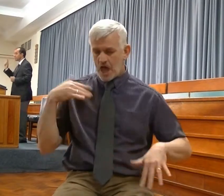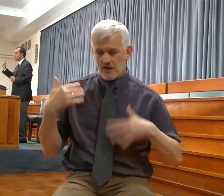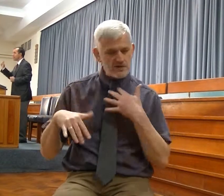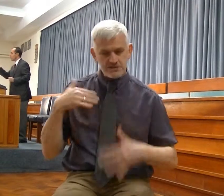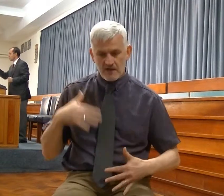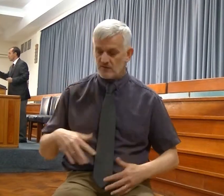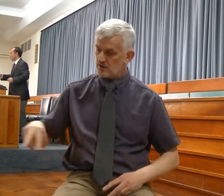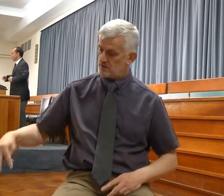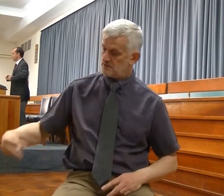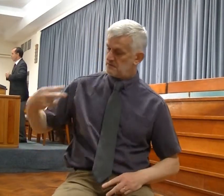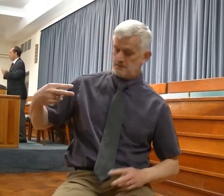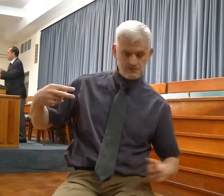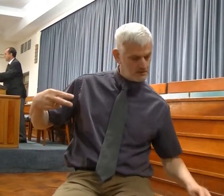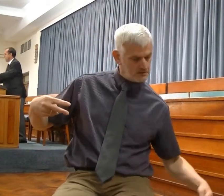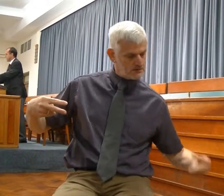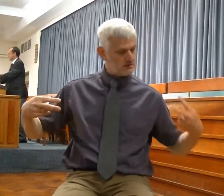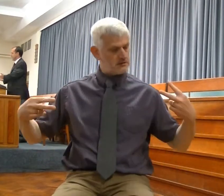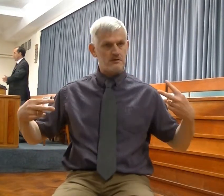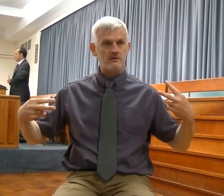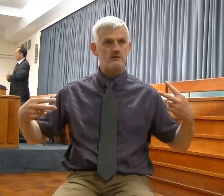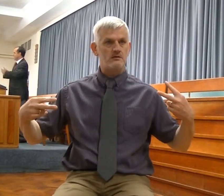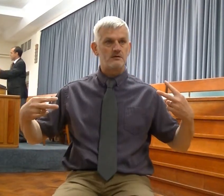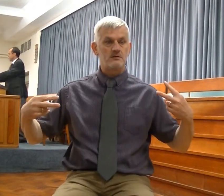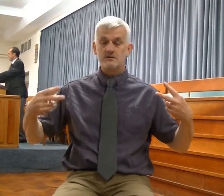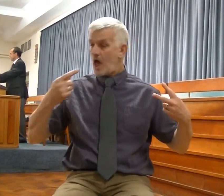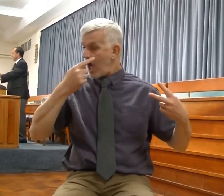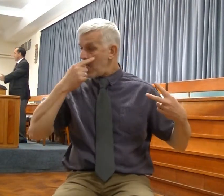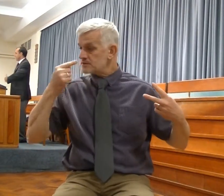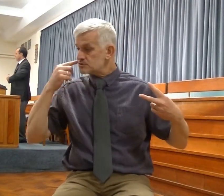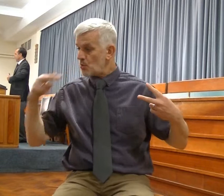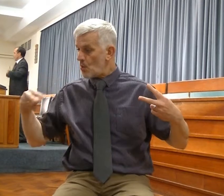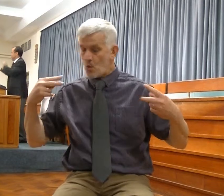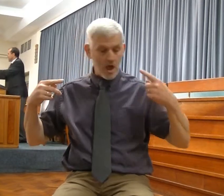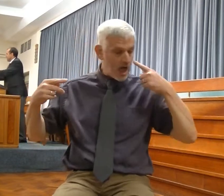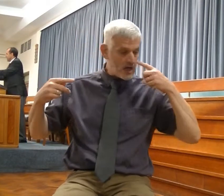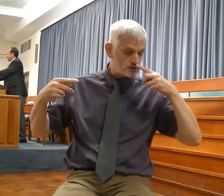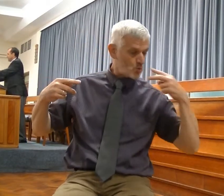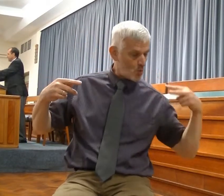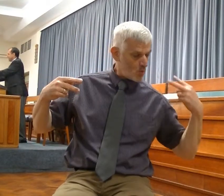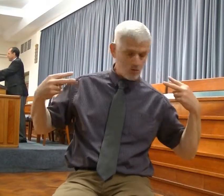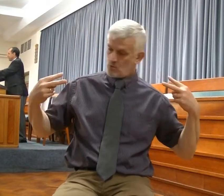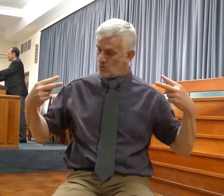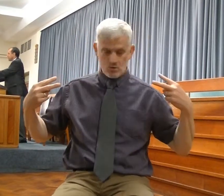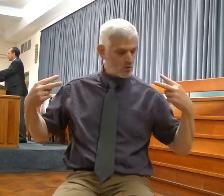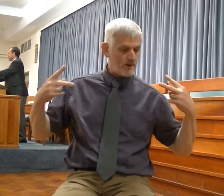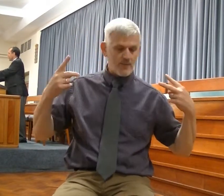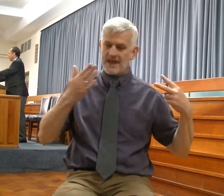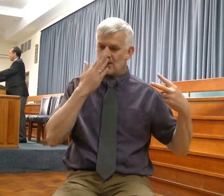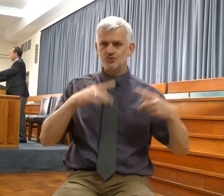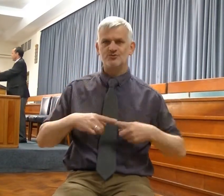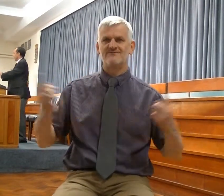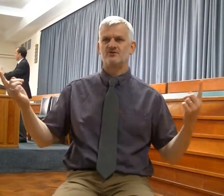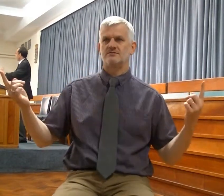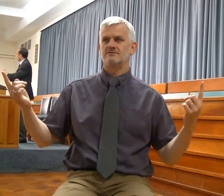and they heard the same words, but the way they reacted, what they said, and the way things